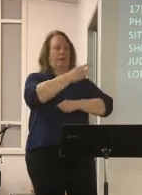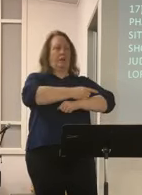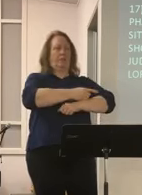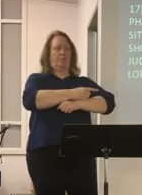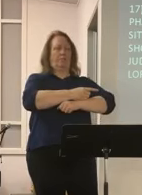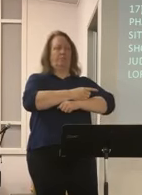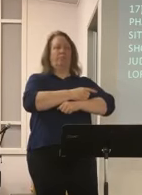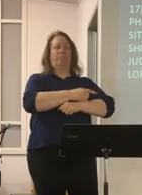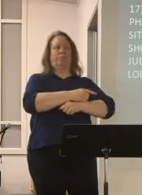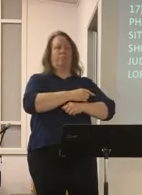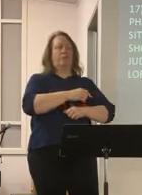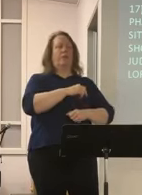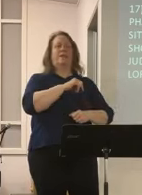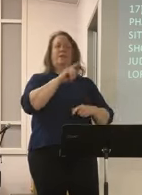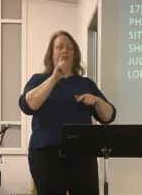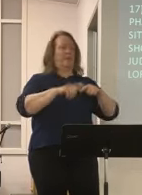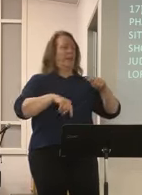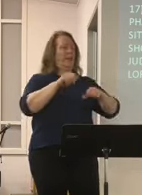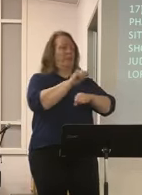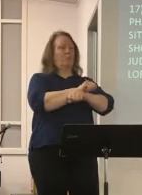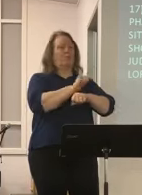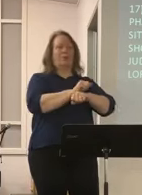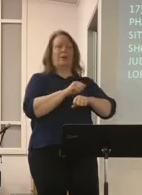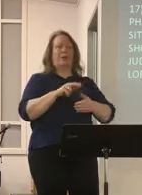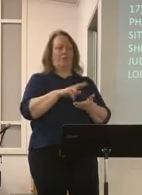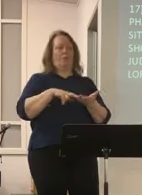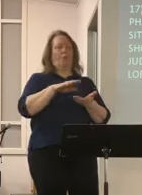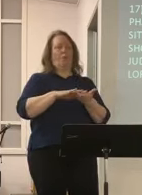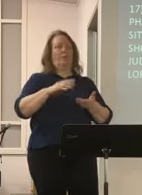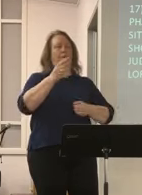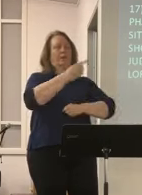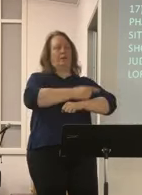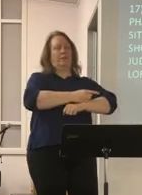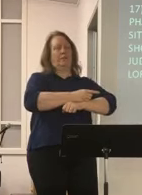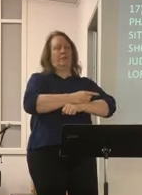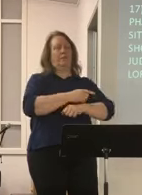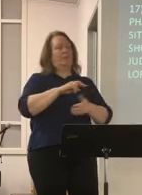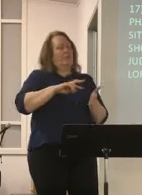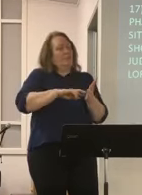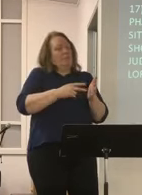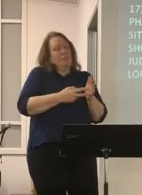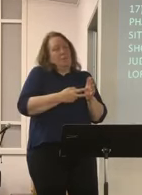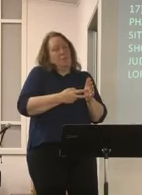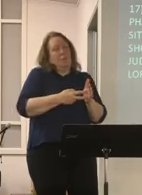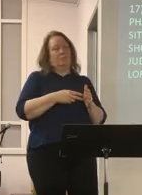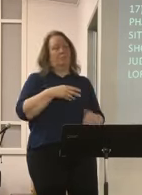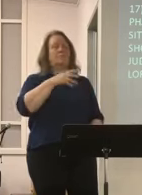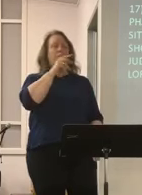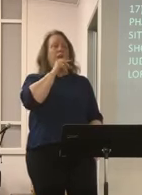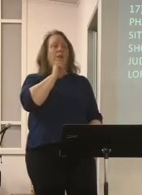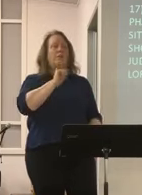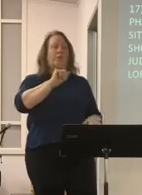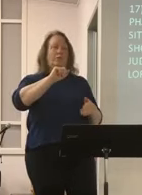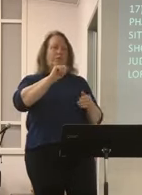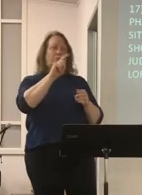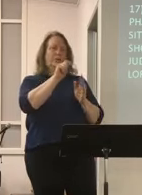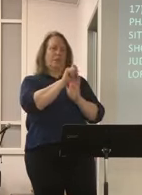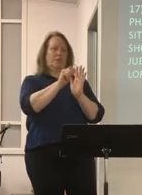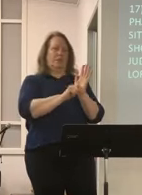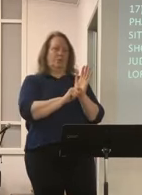Sabbath. So what does that really mean? All right, it says in the Old Testament, it says don't work on the